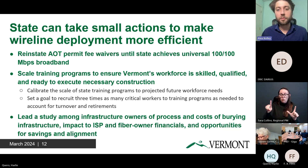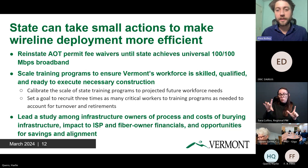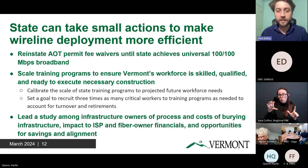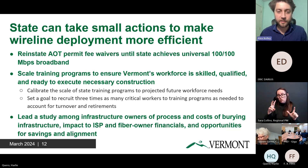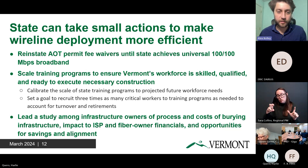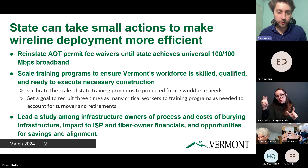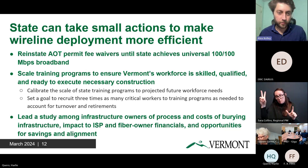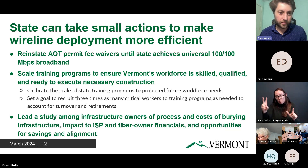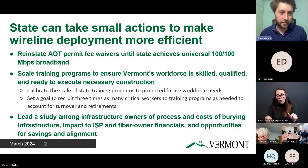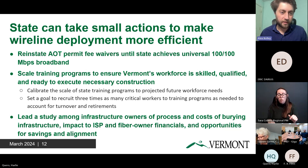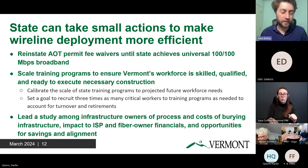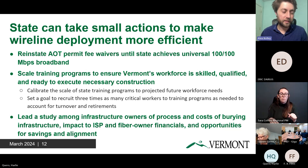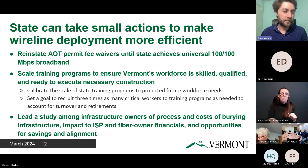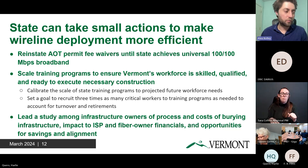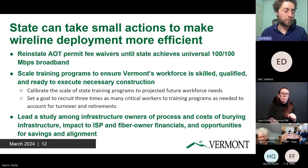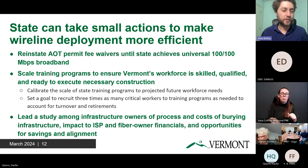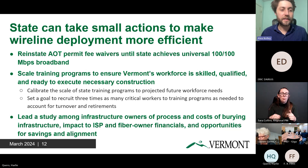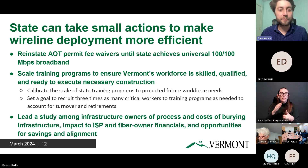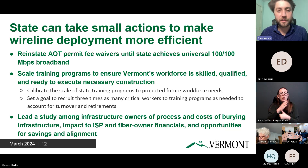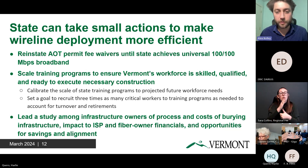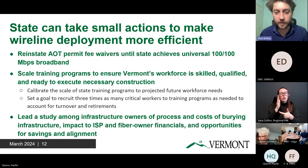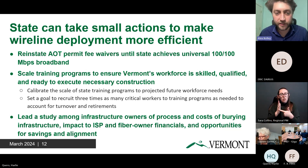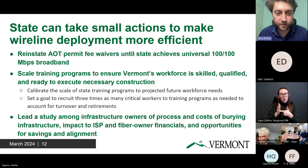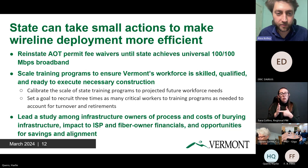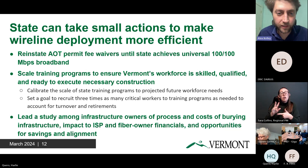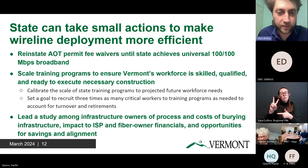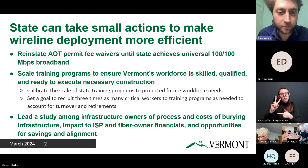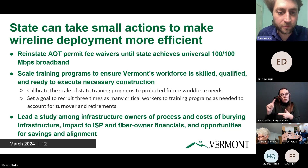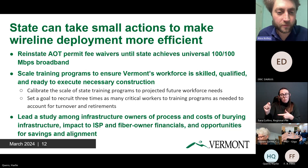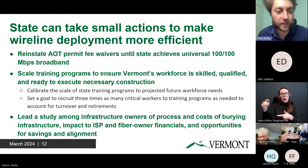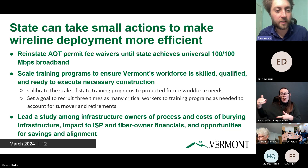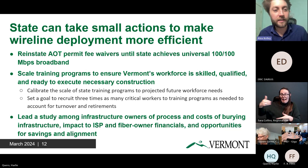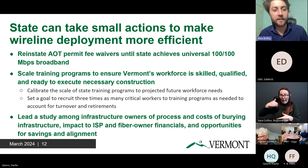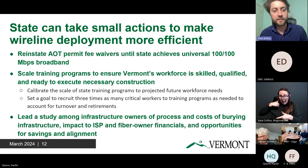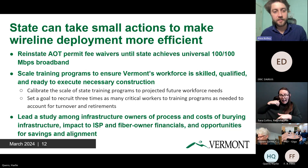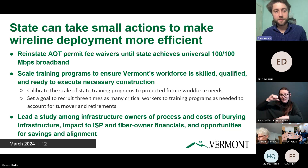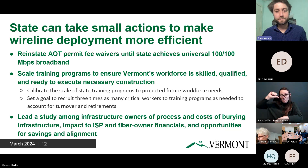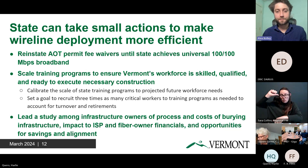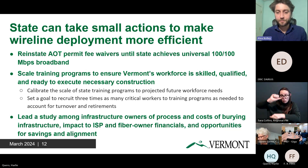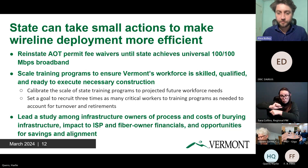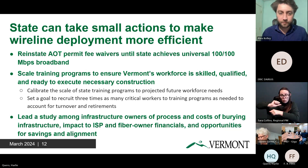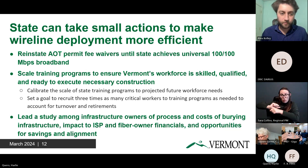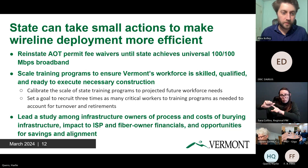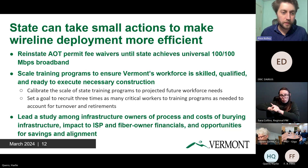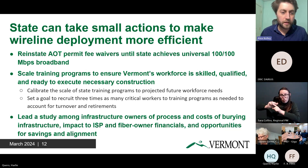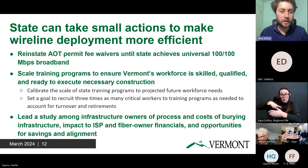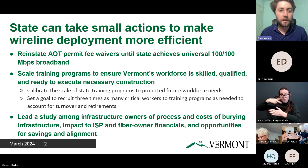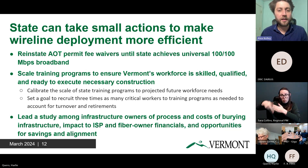and calibrated to the workforce gaps that we identified via our analysis.